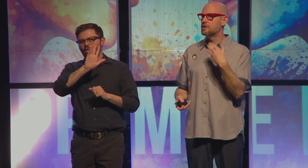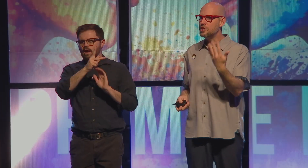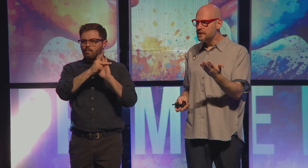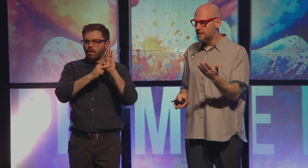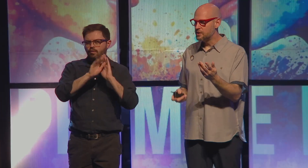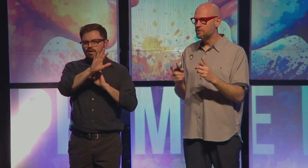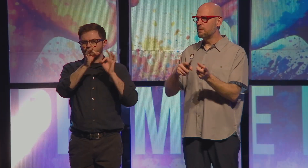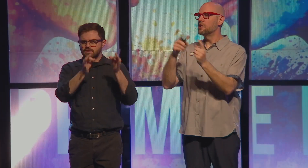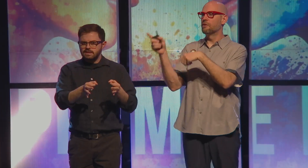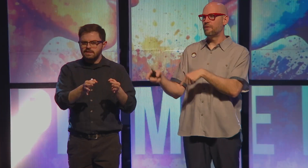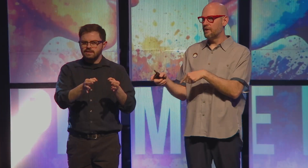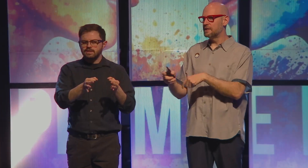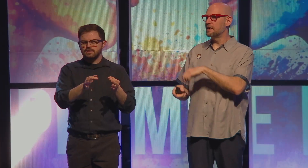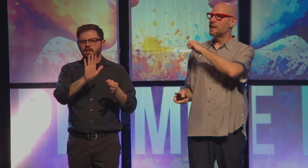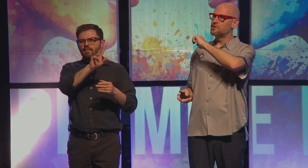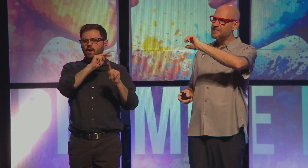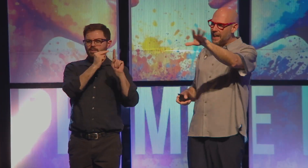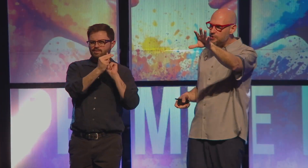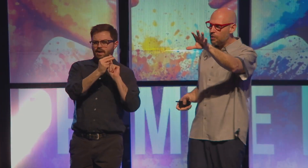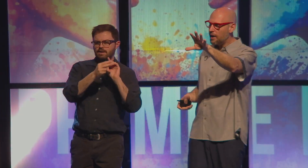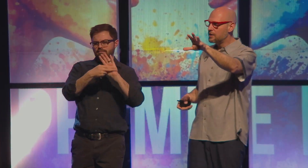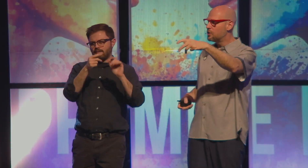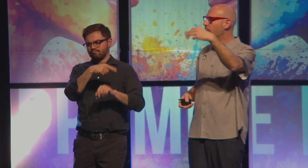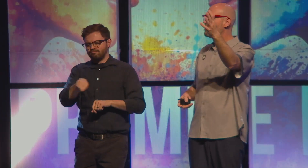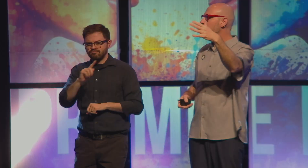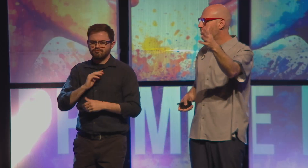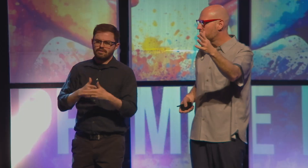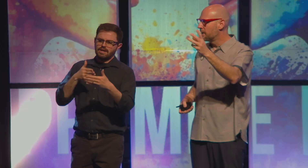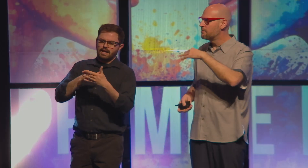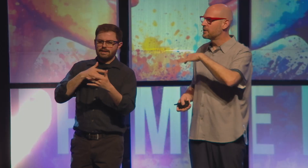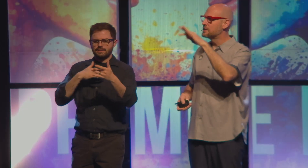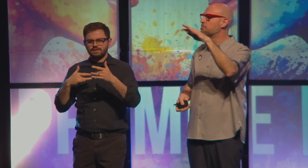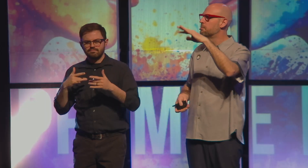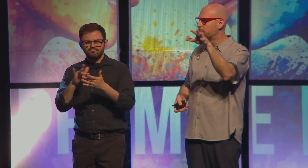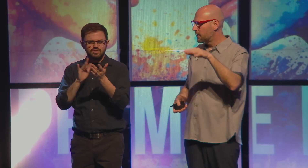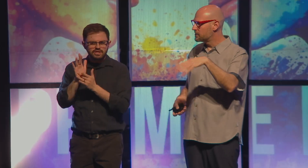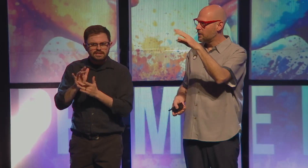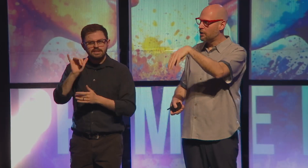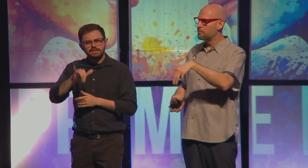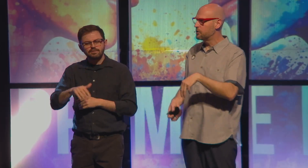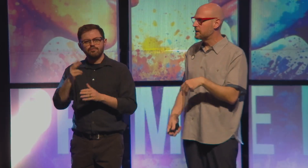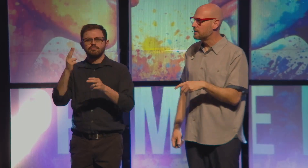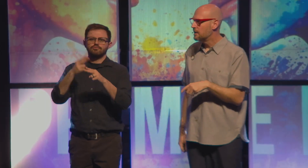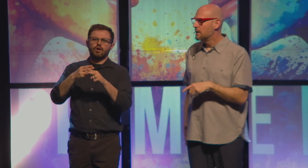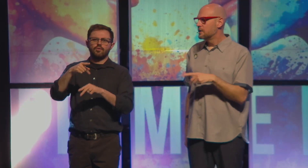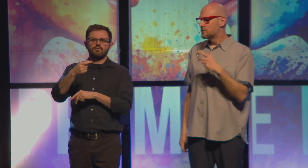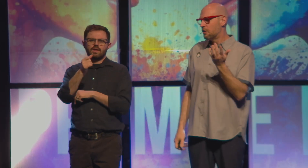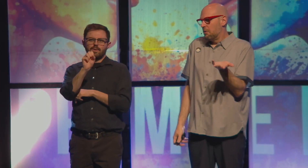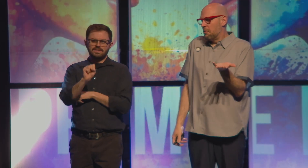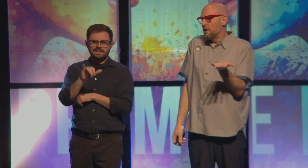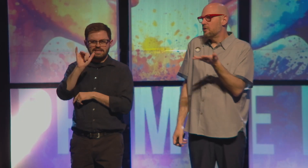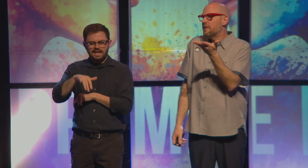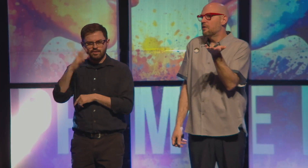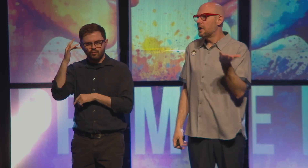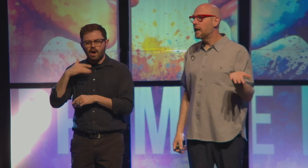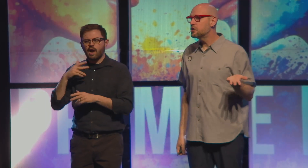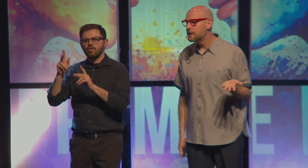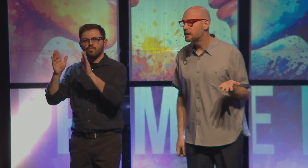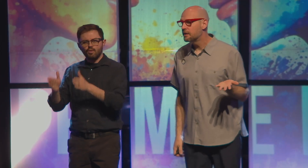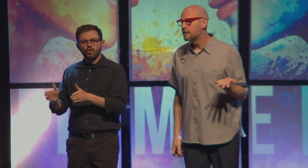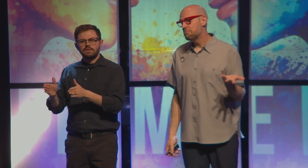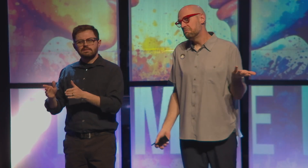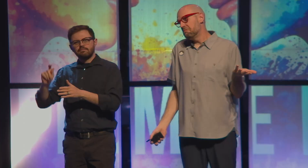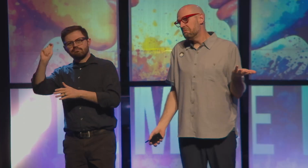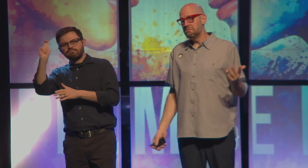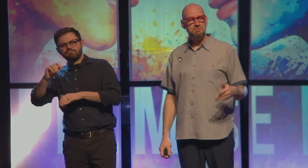out against Jesus, which makes you a Pharisee. And so that's why whoever spray painted Pharisee put Pharisee on our building. So under their